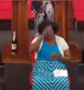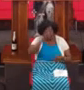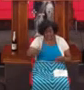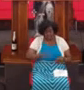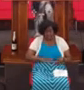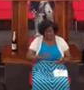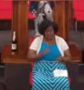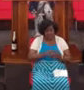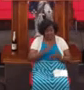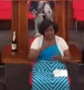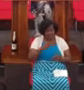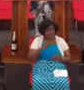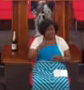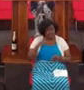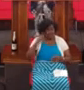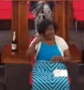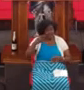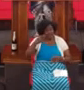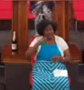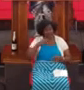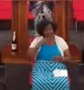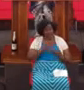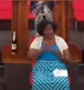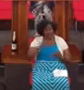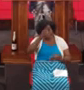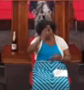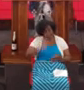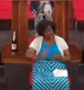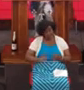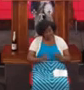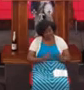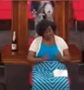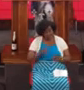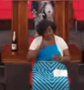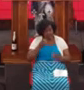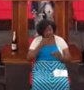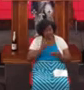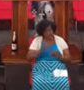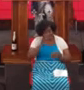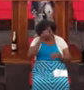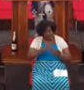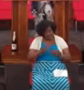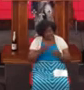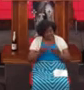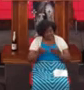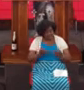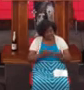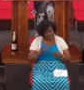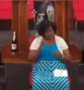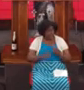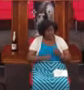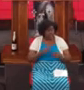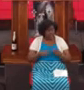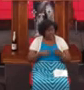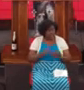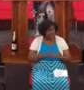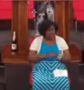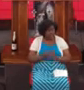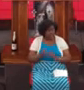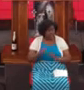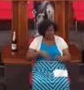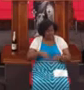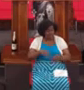day hearing God say, well done, thou good and faithful servant. So when Jesus walked in,